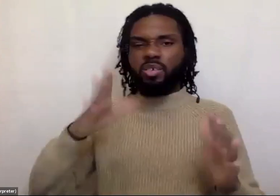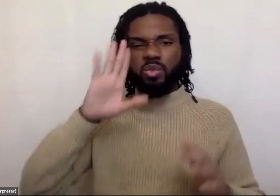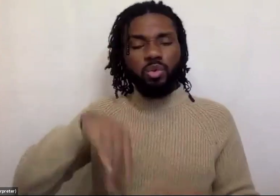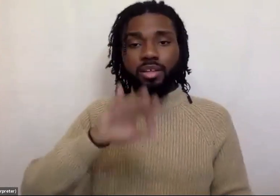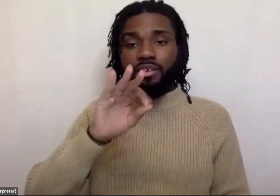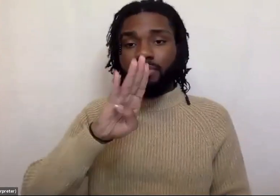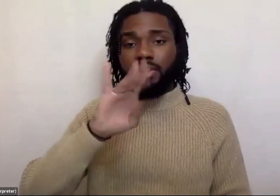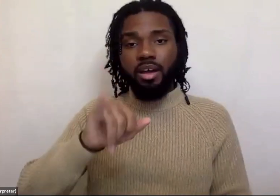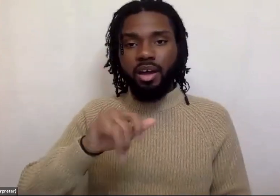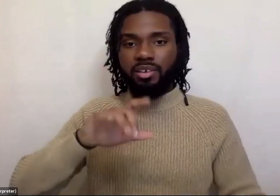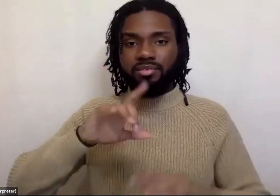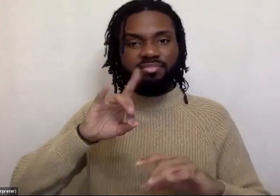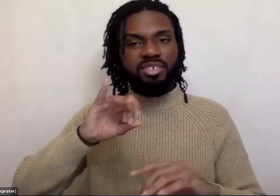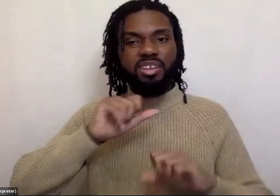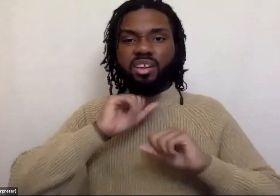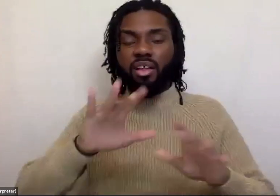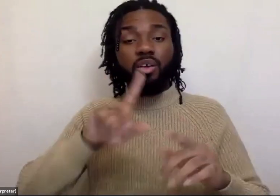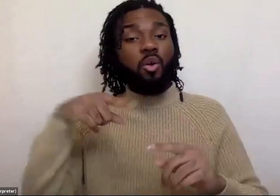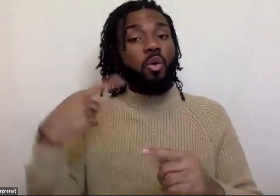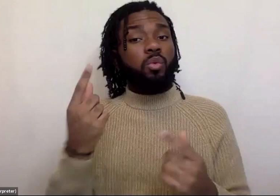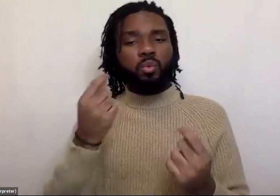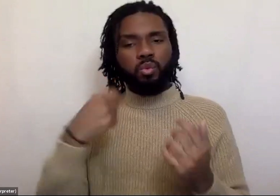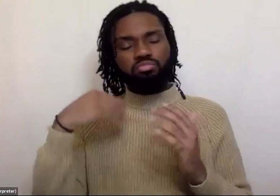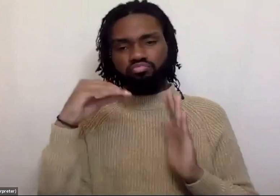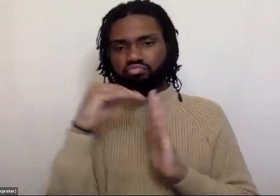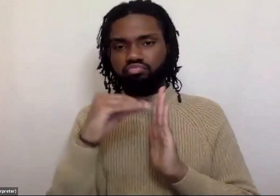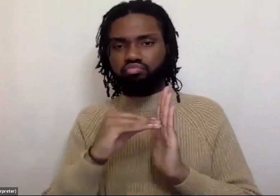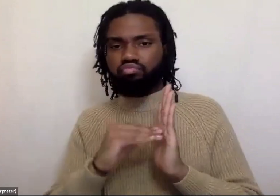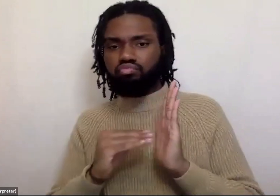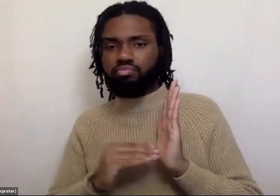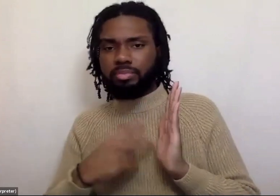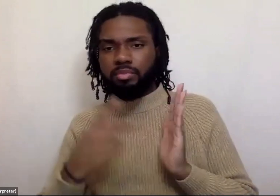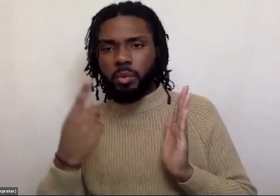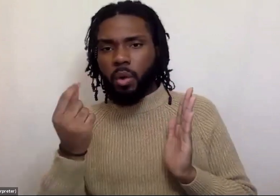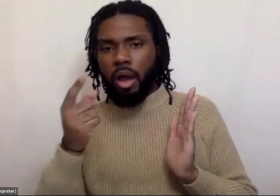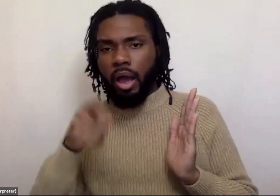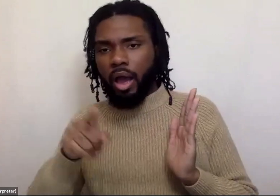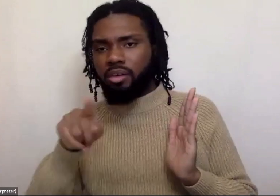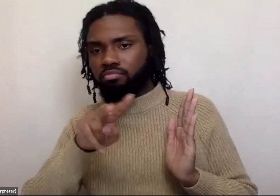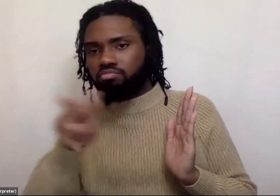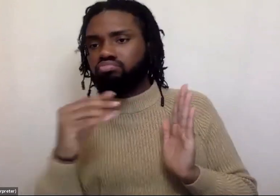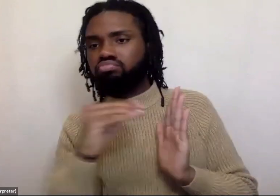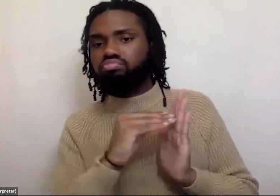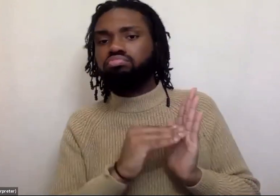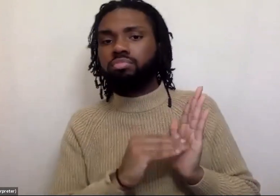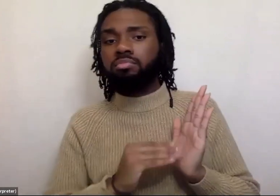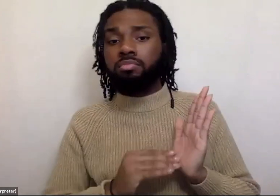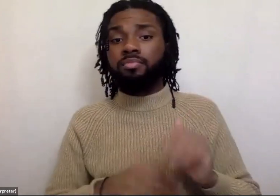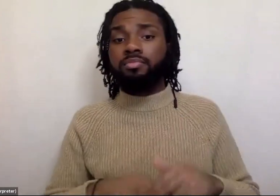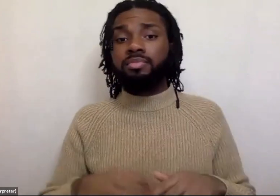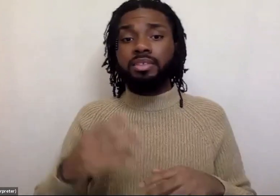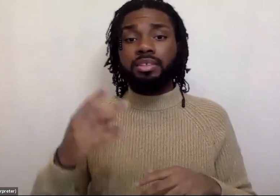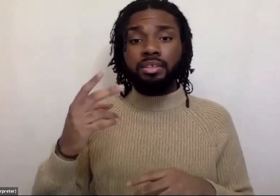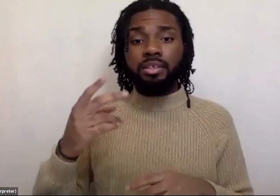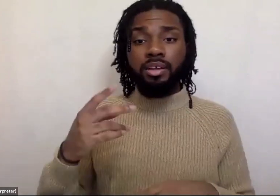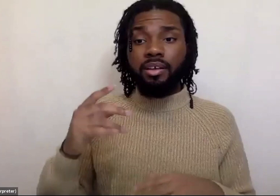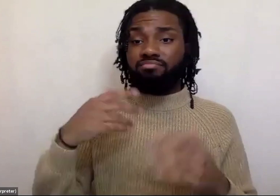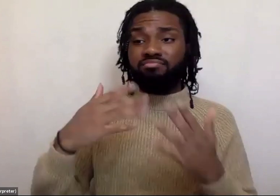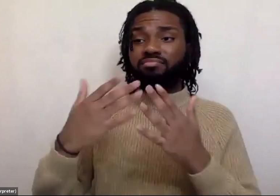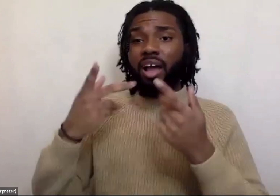did was to take notes. They could see horrible infringements of federal law, they would do